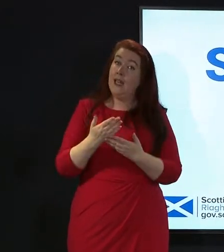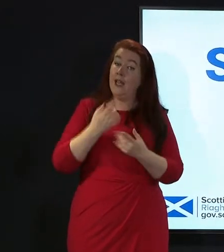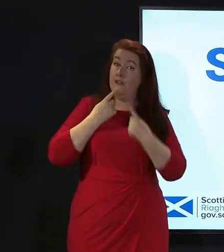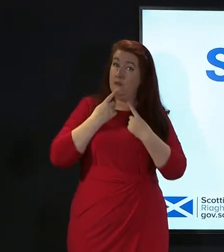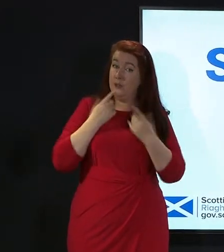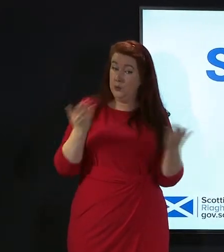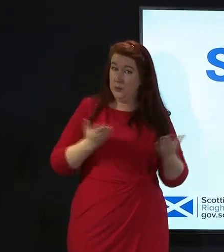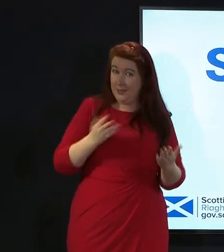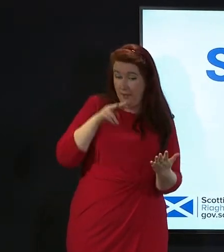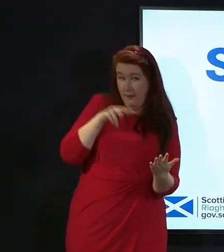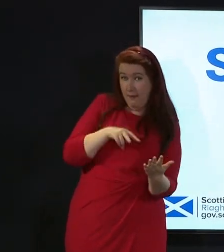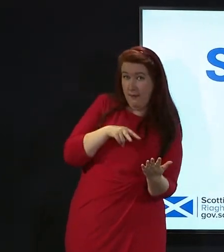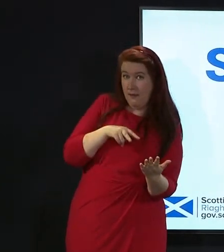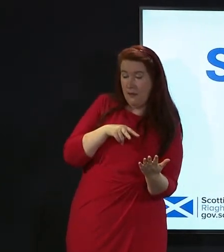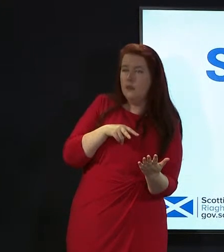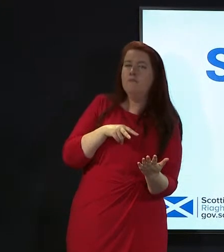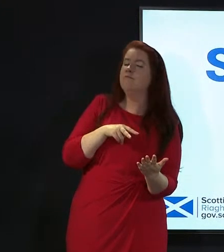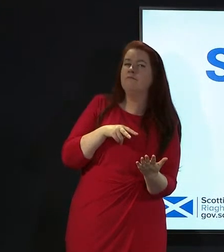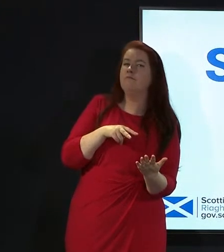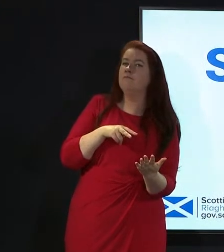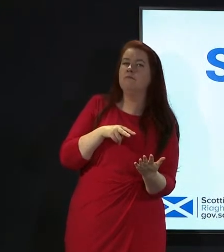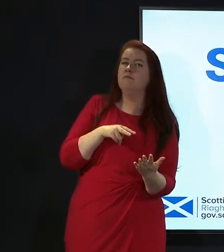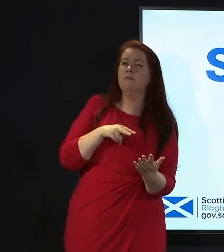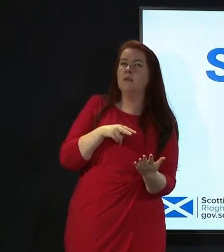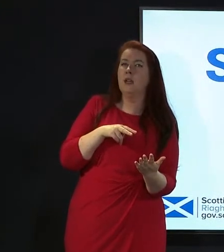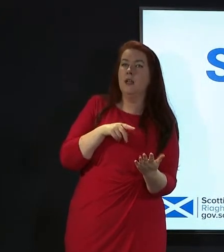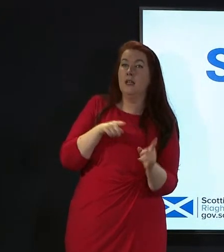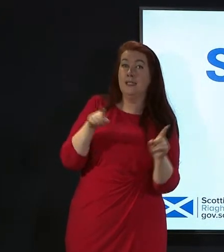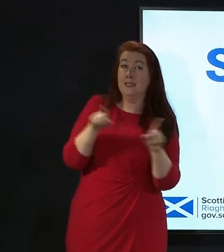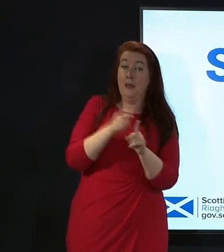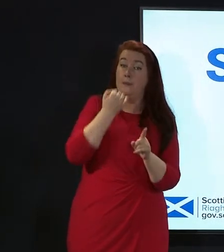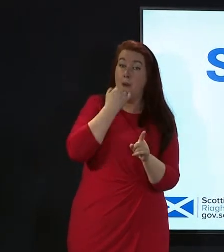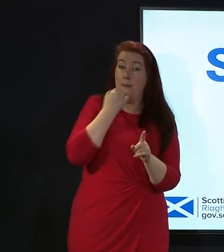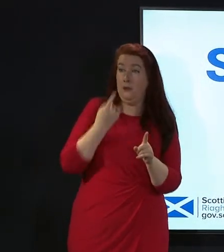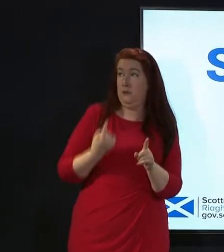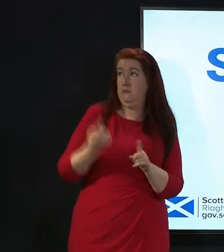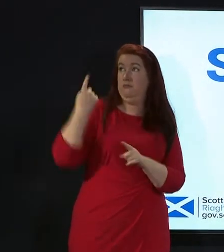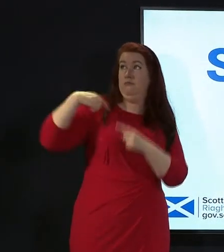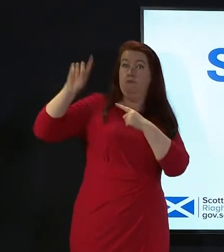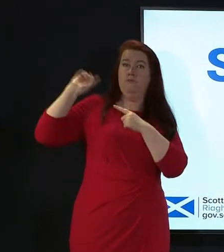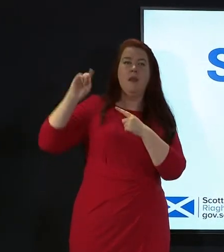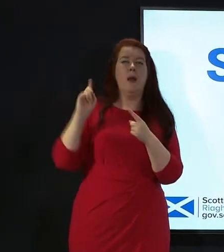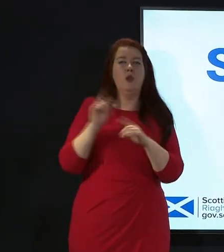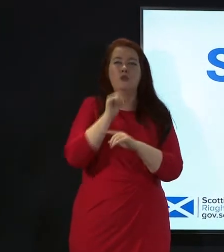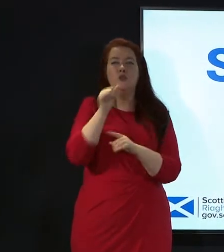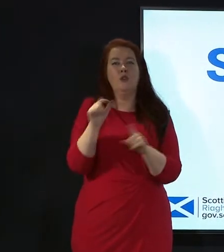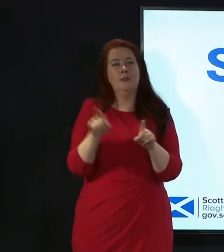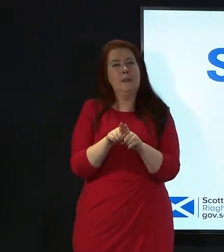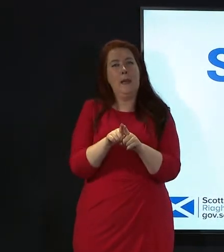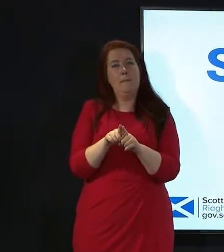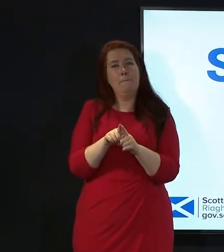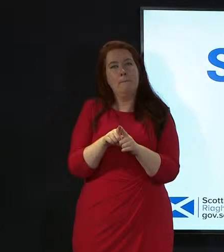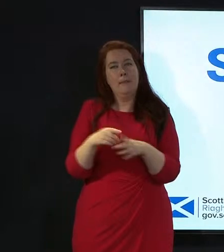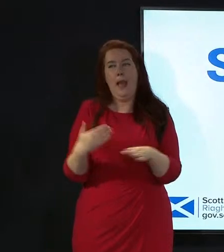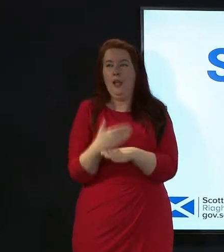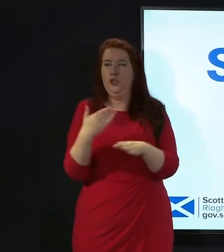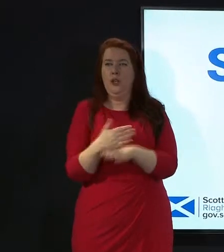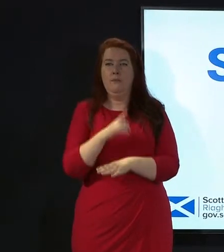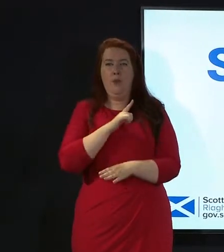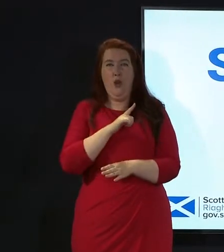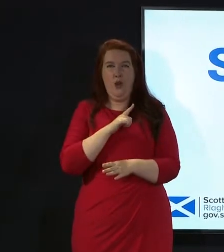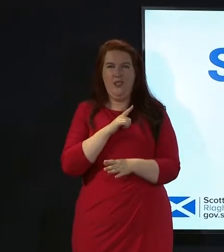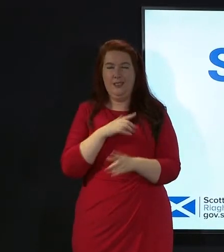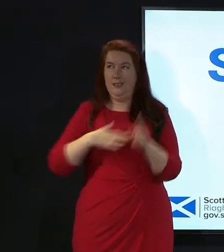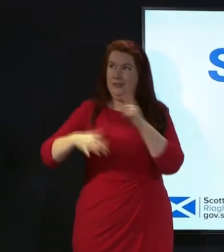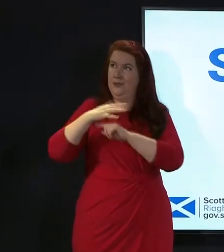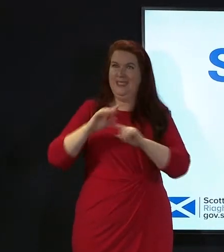today, we won't necessarily take the same action as we would on the back of the same information 6 months ago,